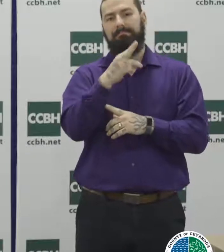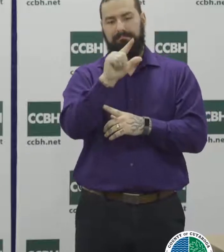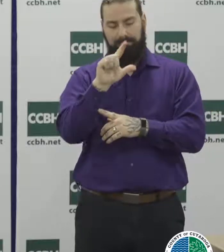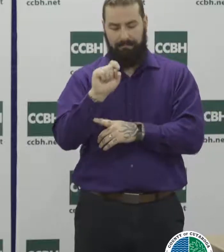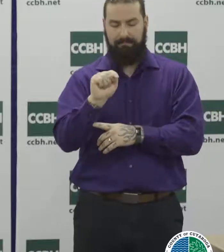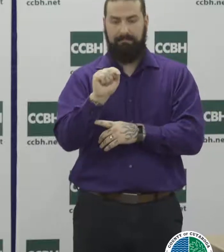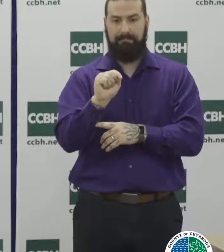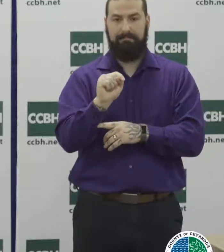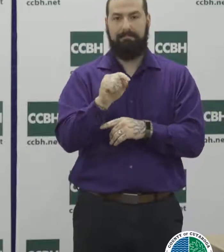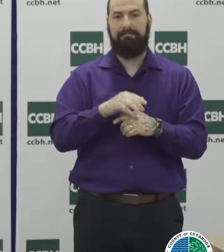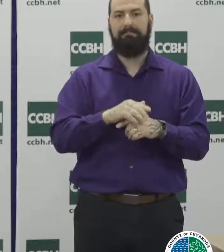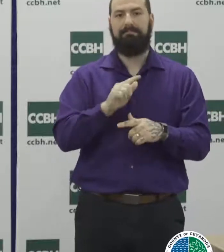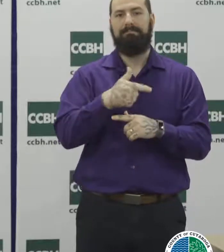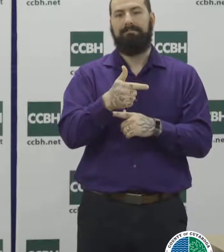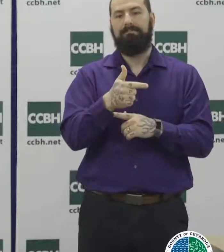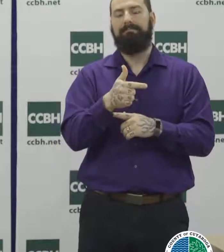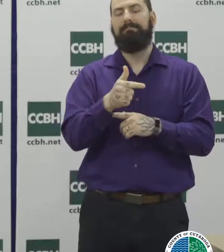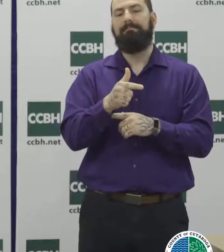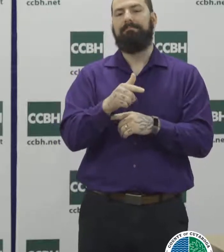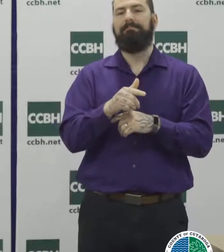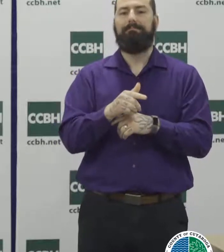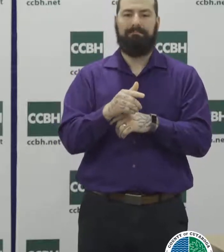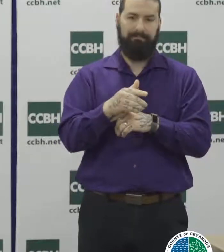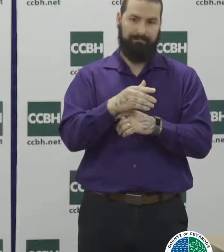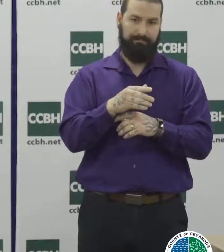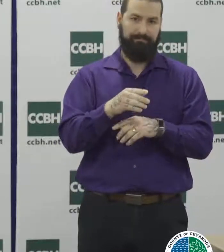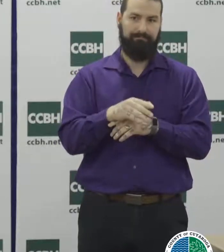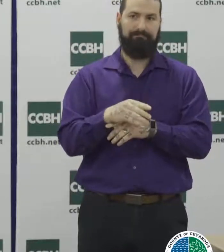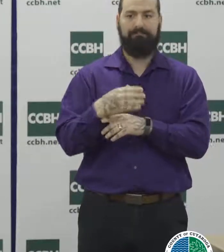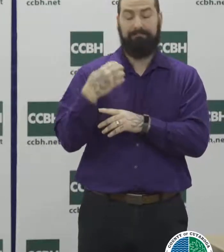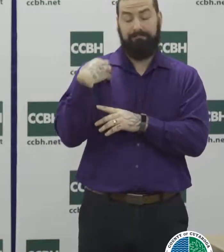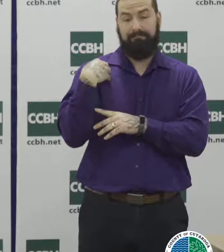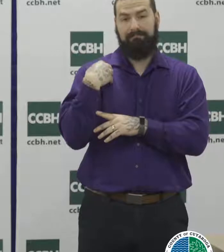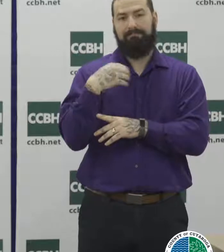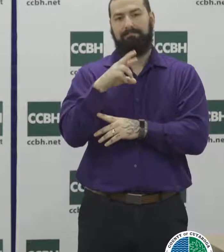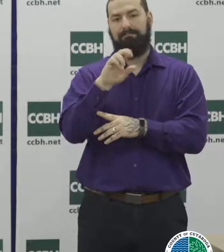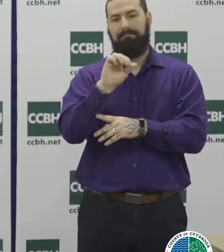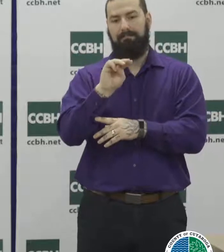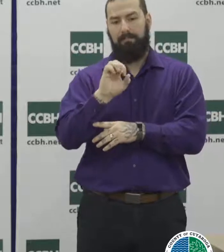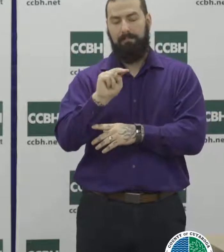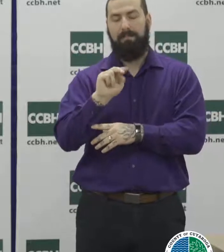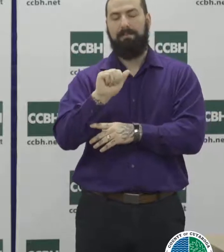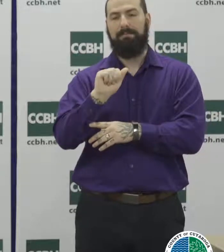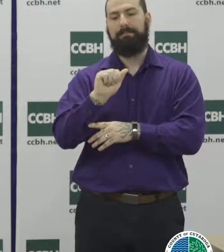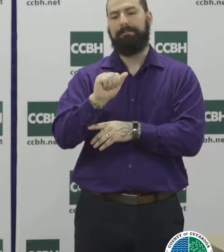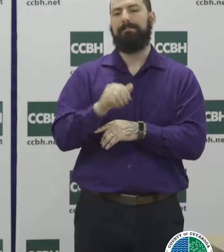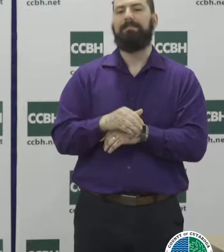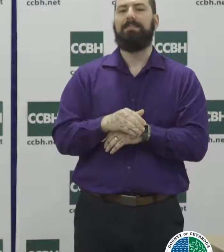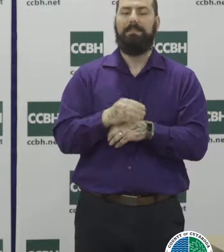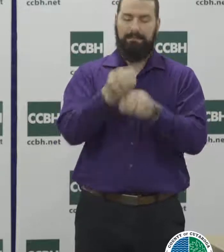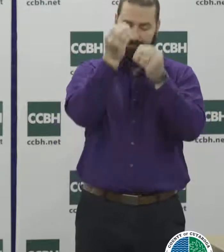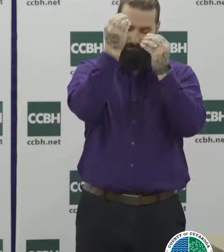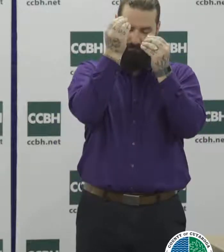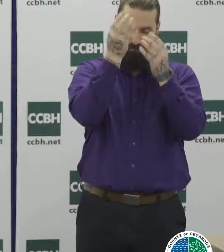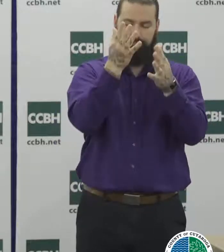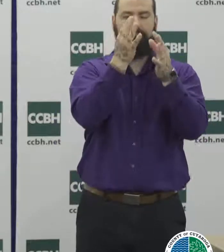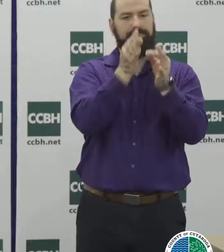our co-director of Prevention and Wellness, Ramona Brazil, who has a very important message to share with our